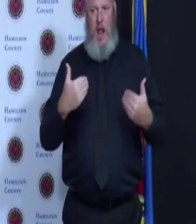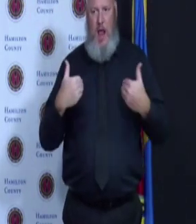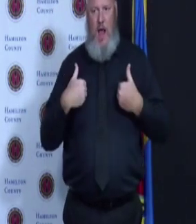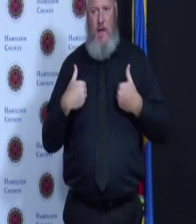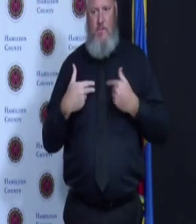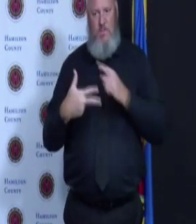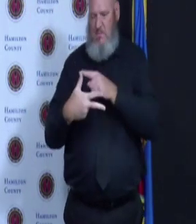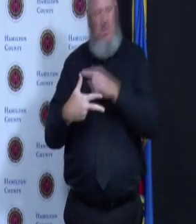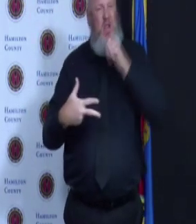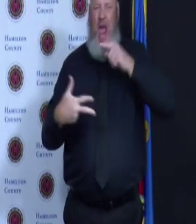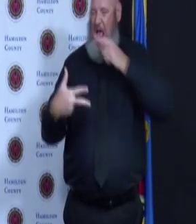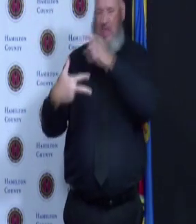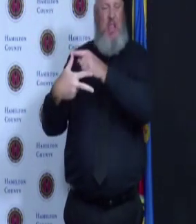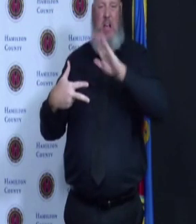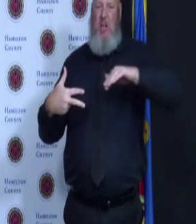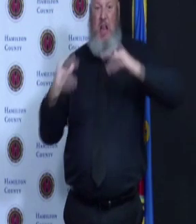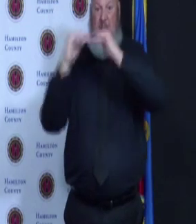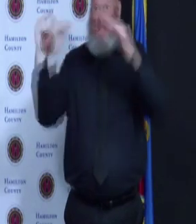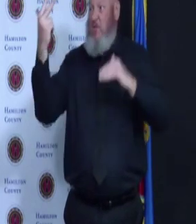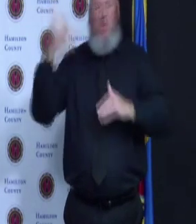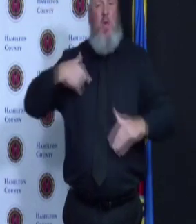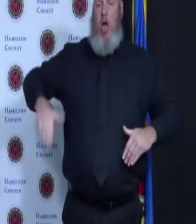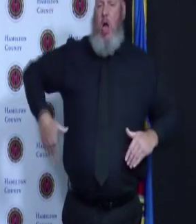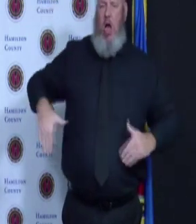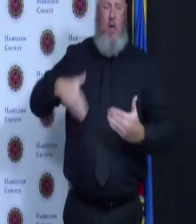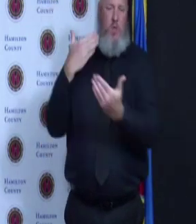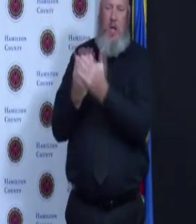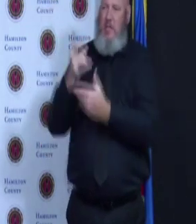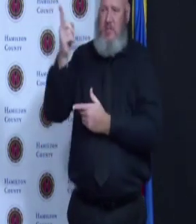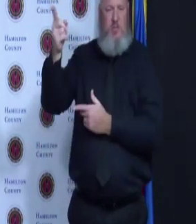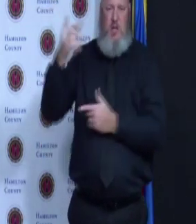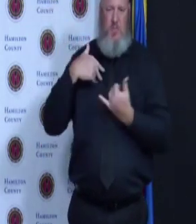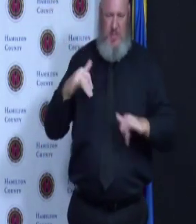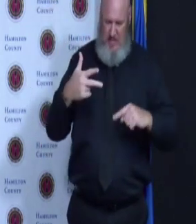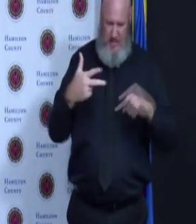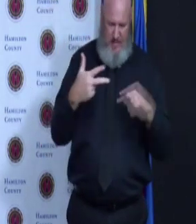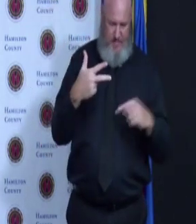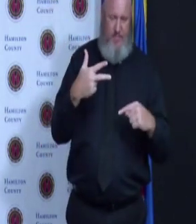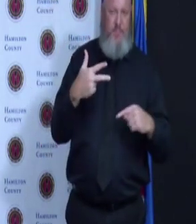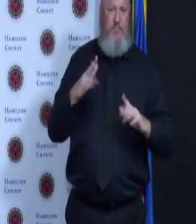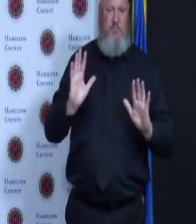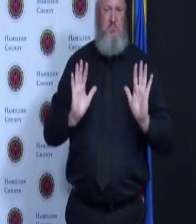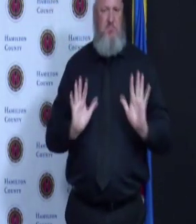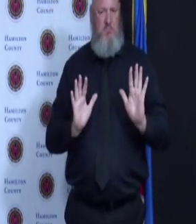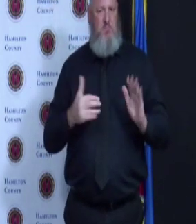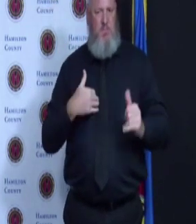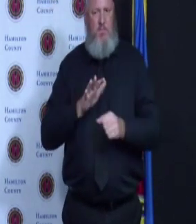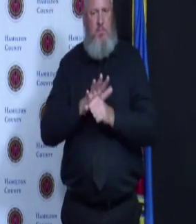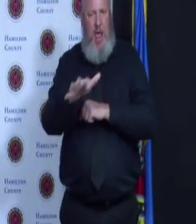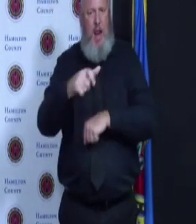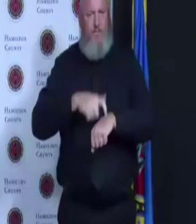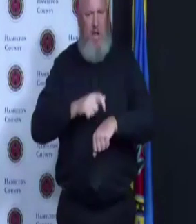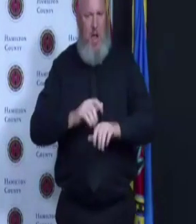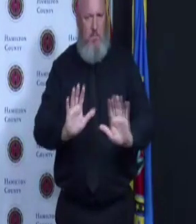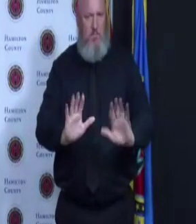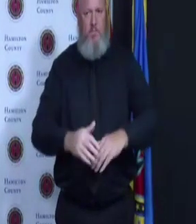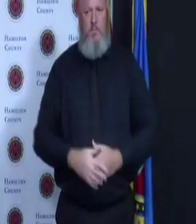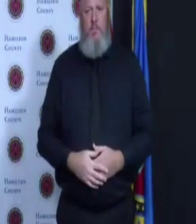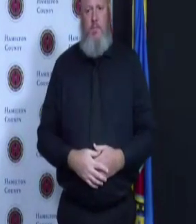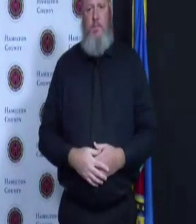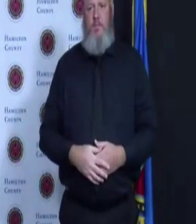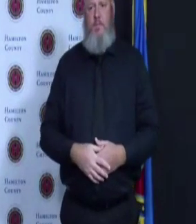level. We are monitoring it closely. Depending on the specific hospital capacity could grow from 20